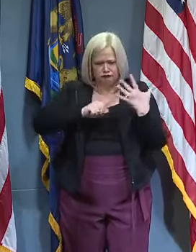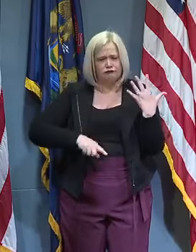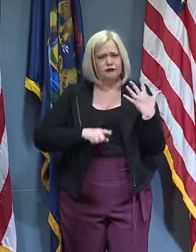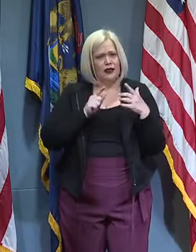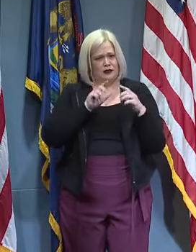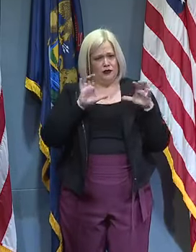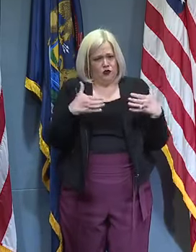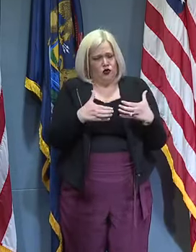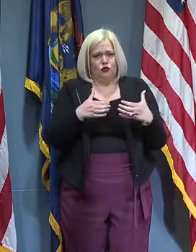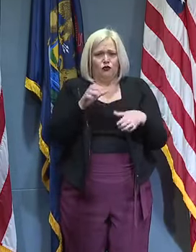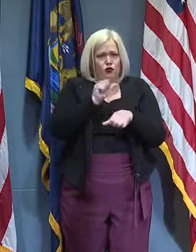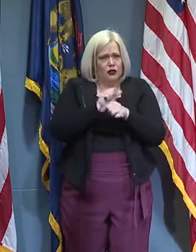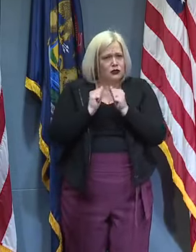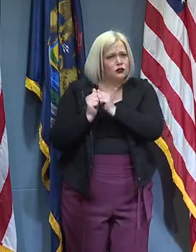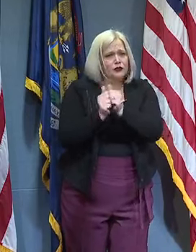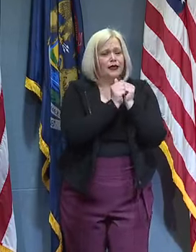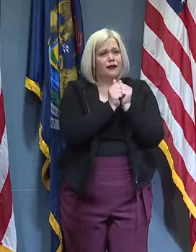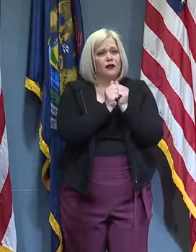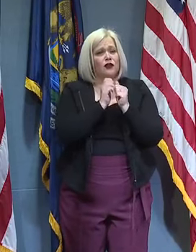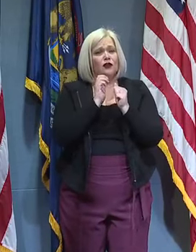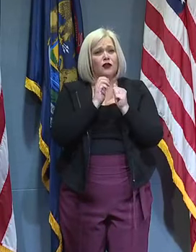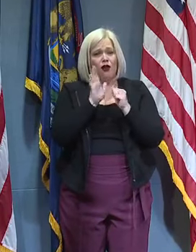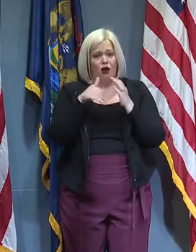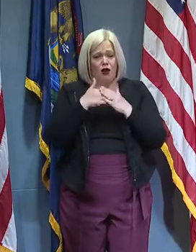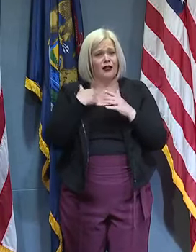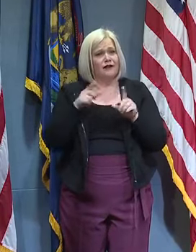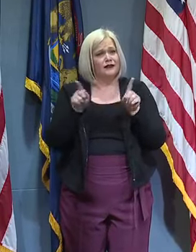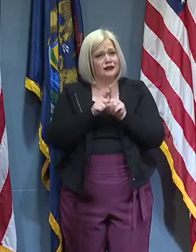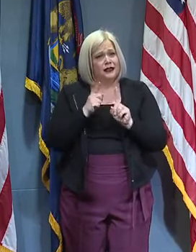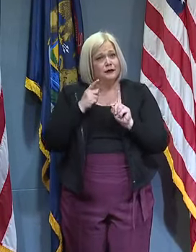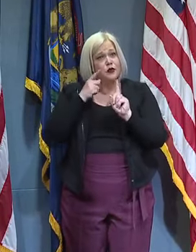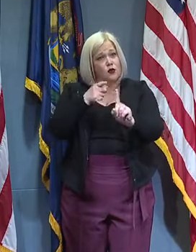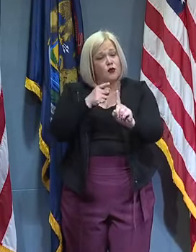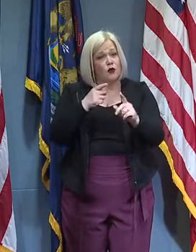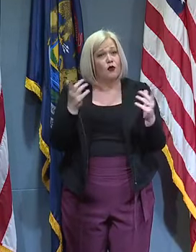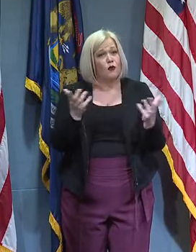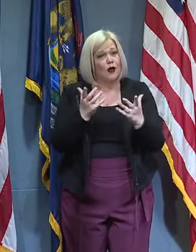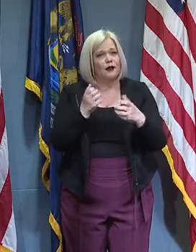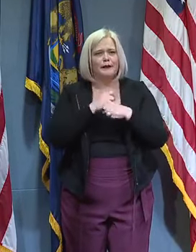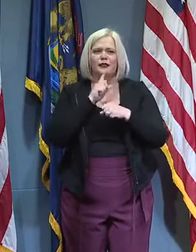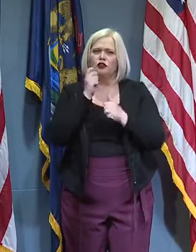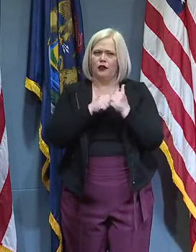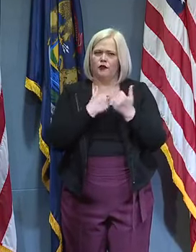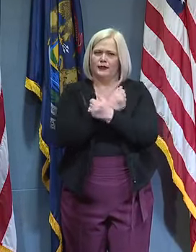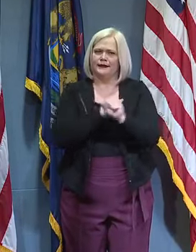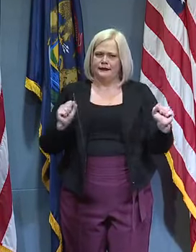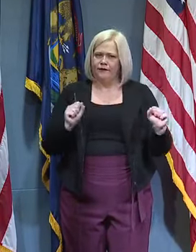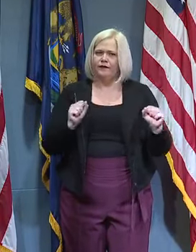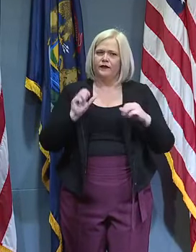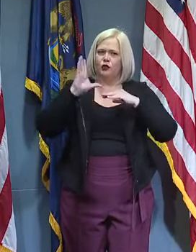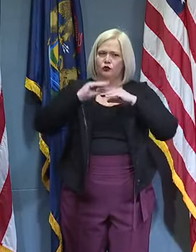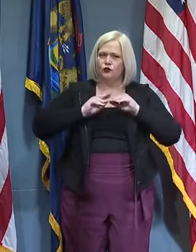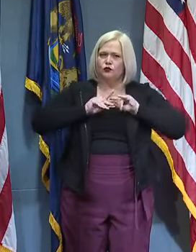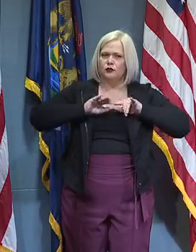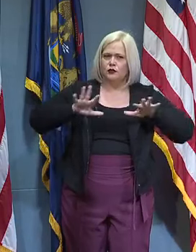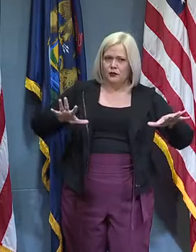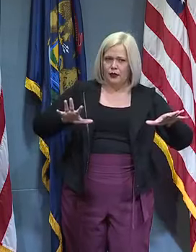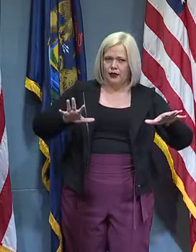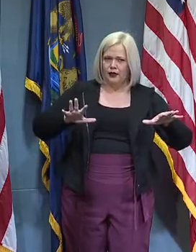safely in a way that protects our people. We're all on the same team, fighting against one common